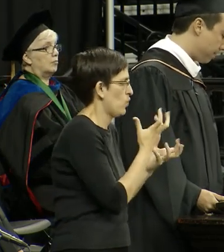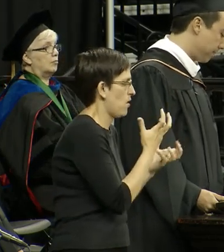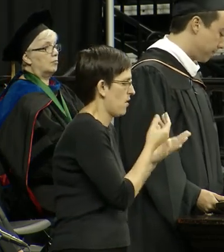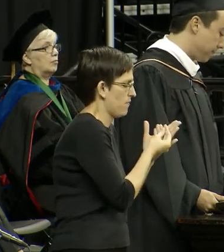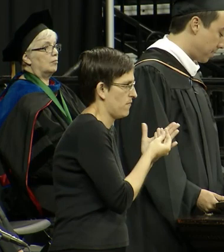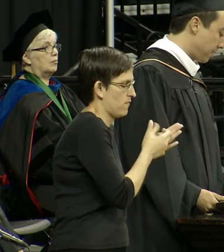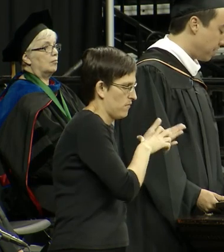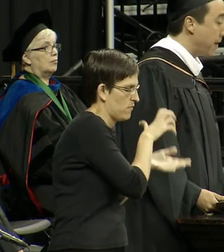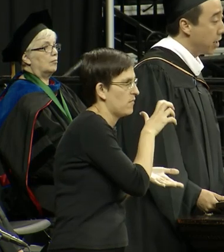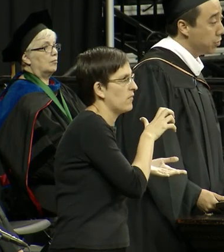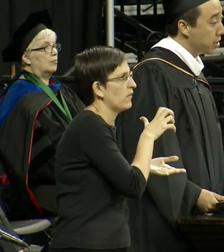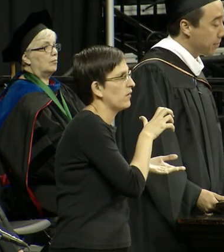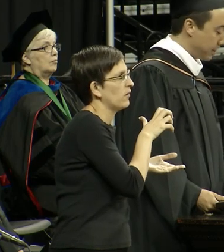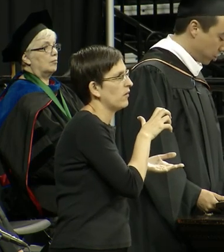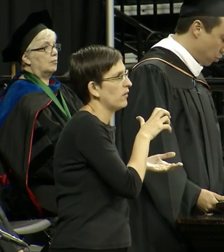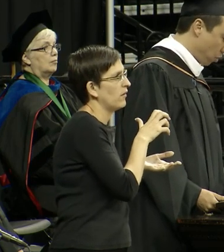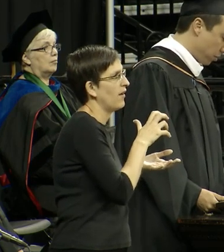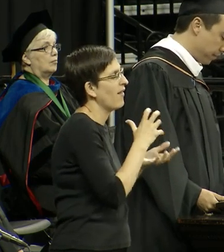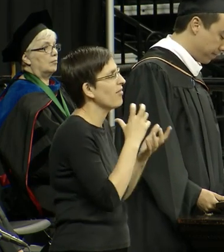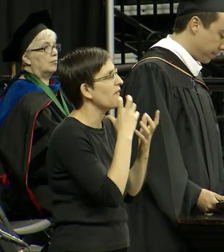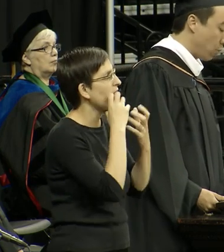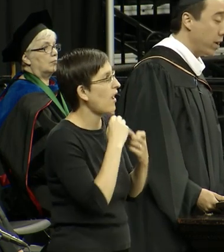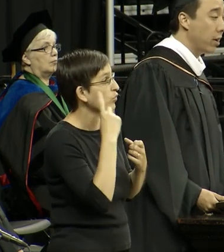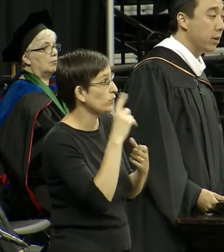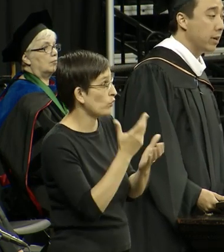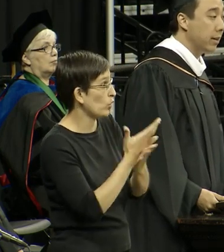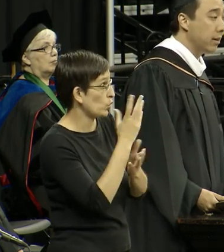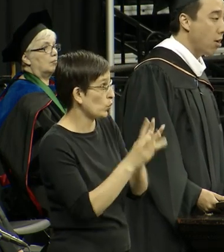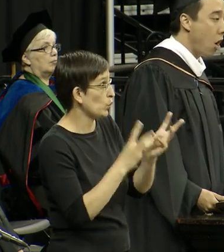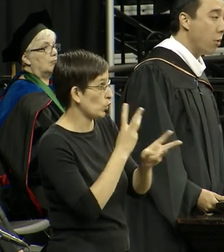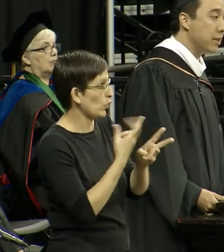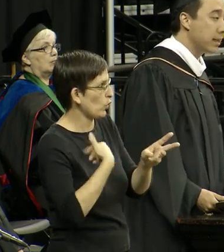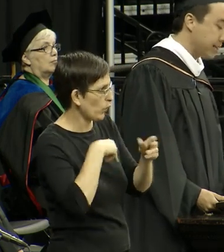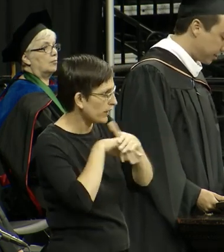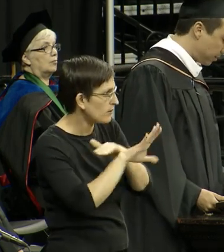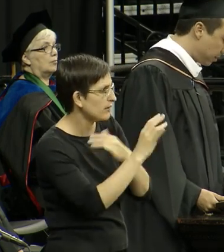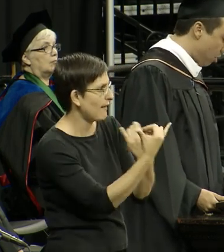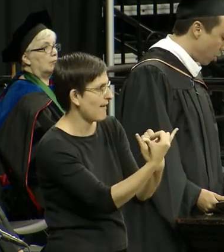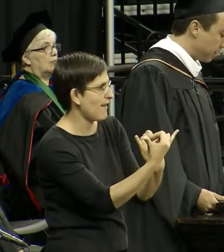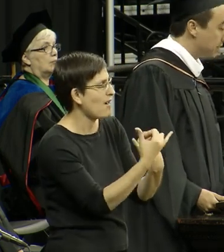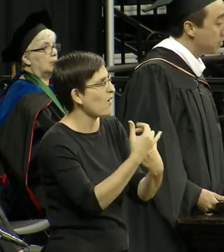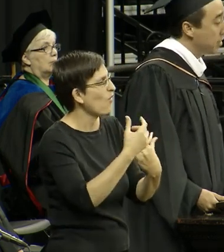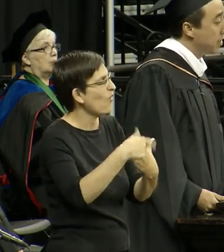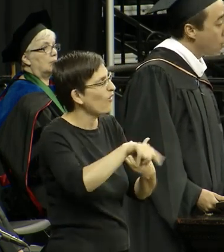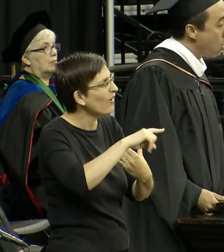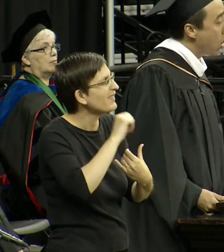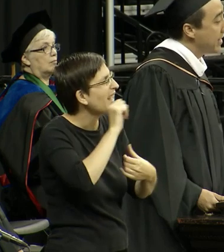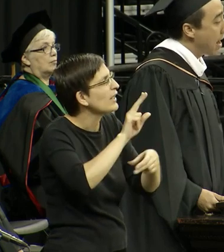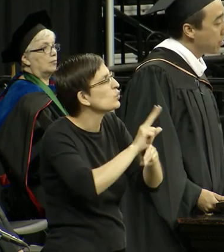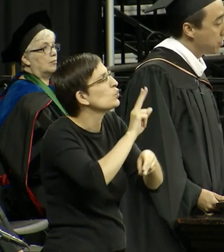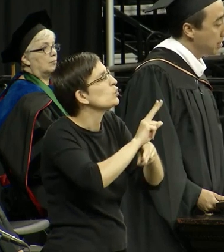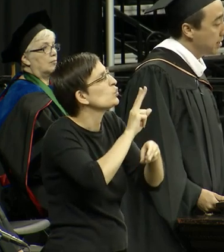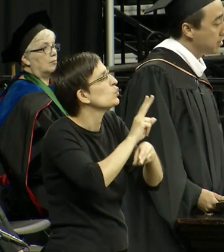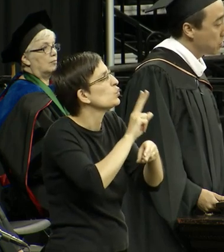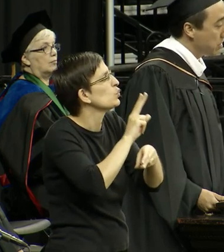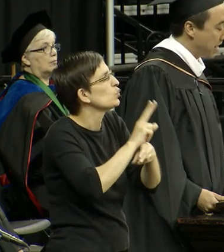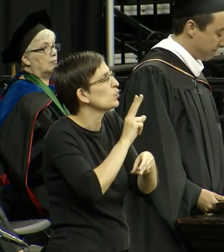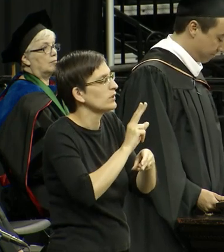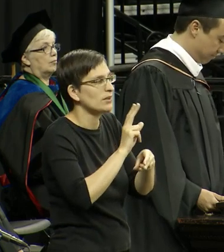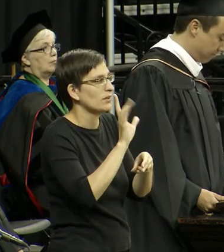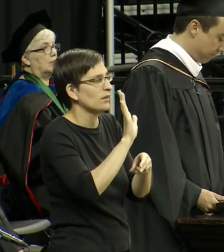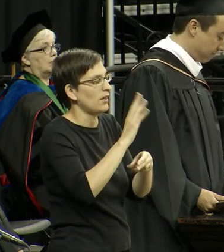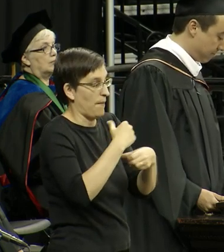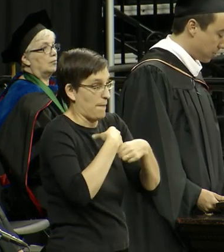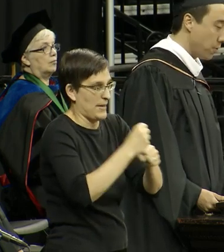wealth. The values of this new world that we are entering are built less on consumption and more on the opportunity to